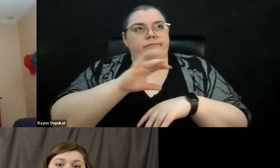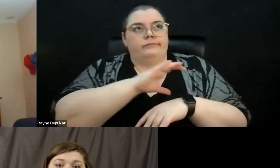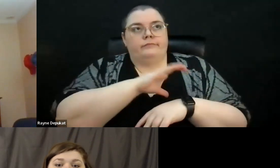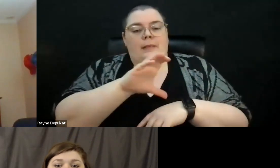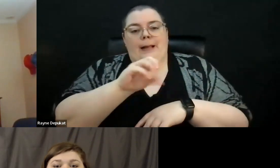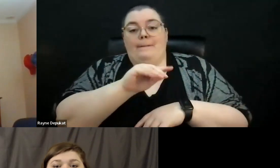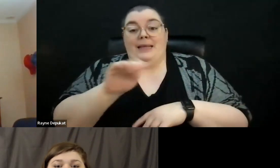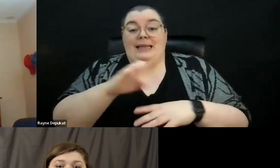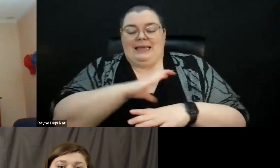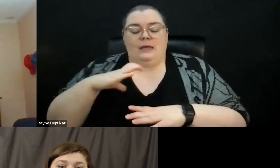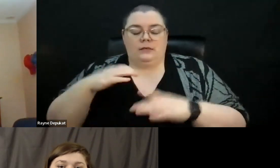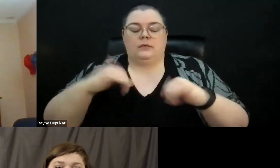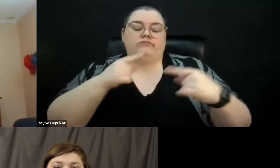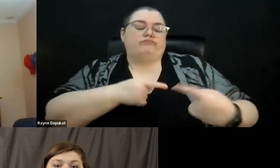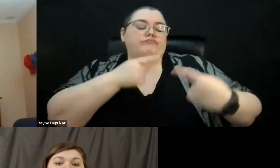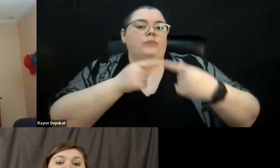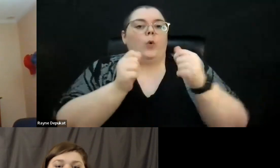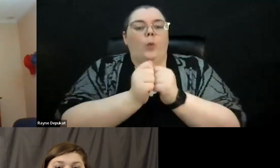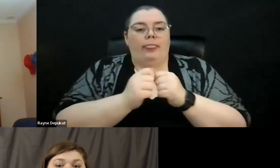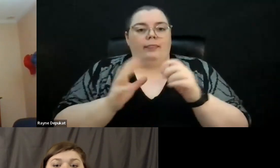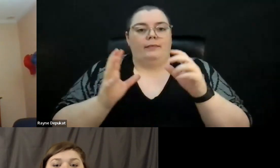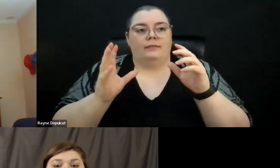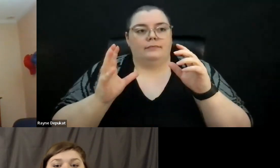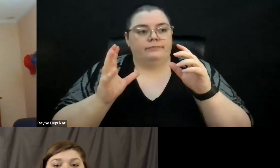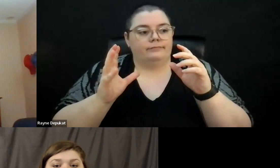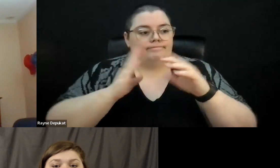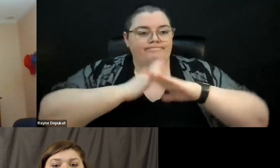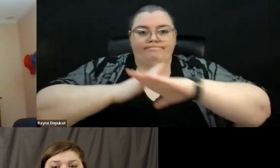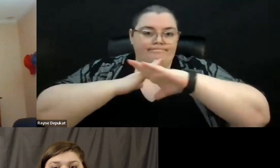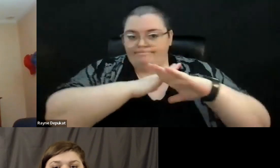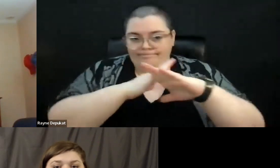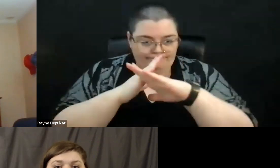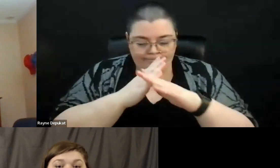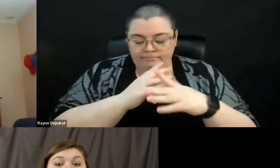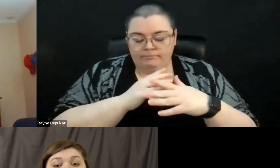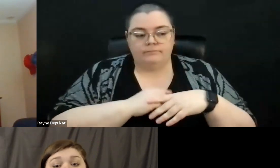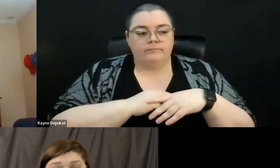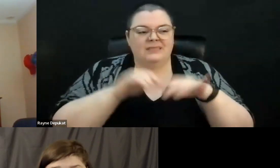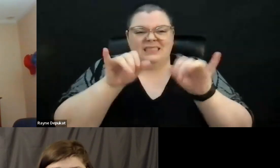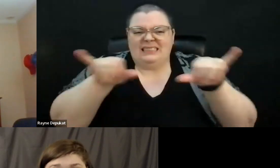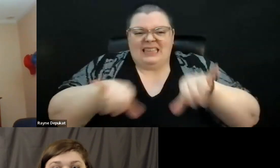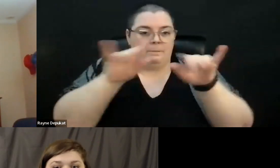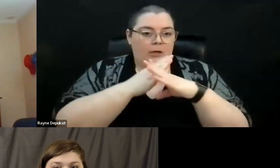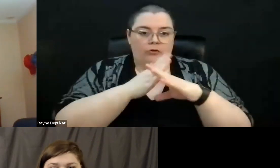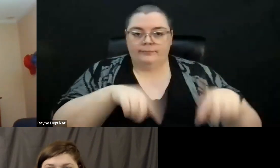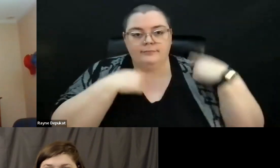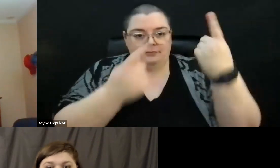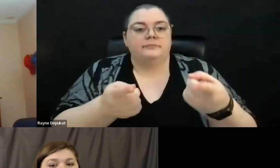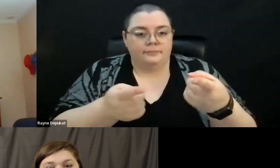So we have still, the committee has still been struggling with a few barriers,